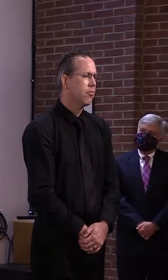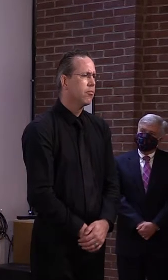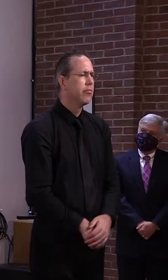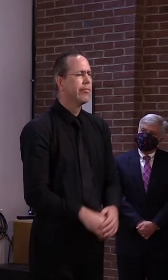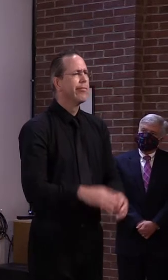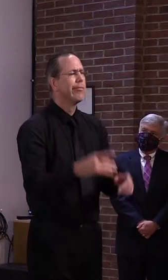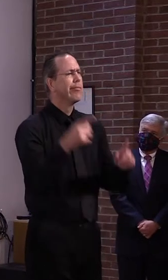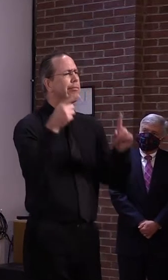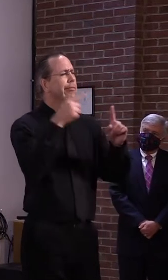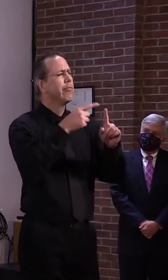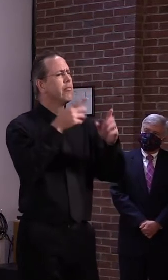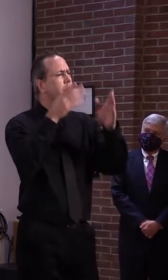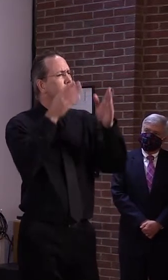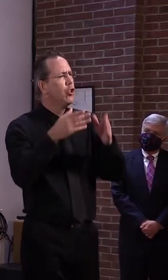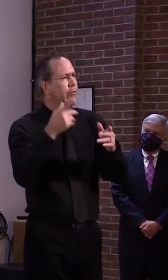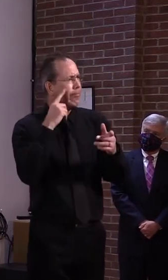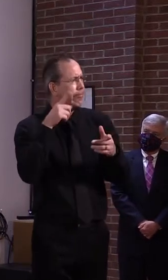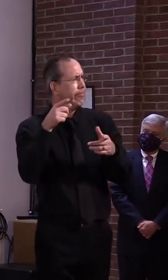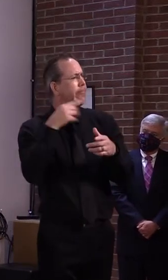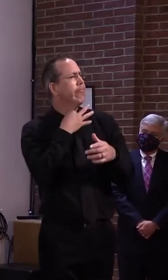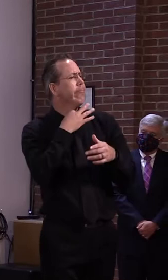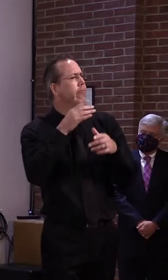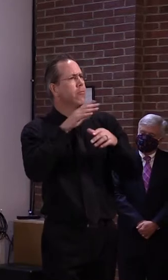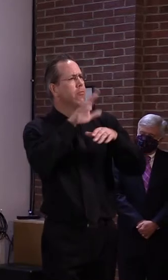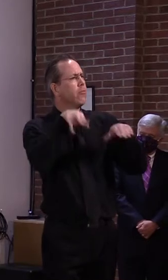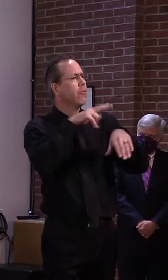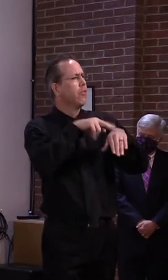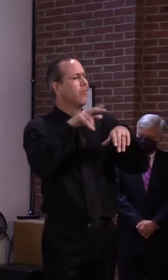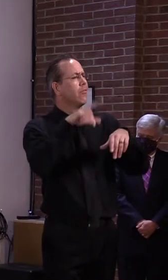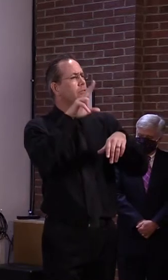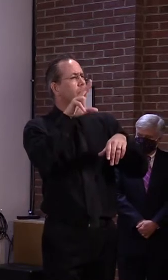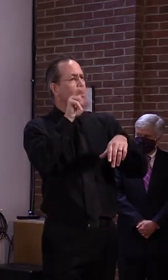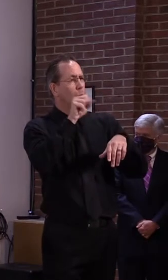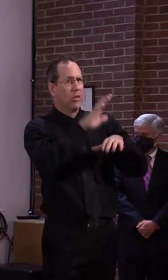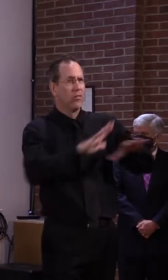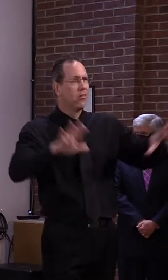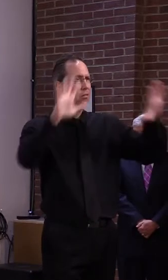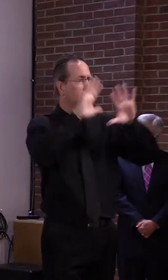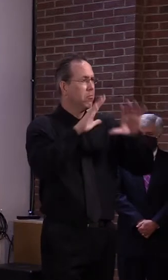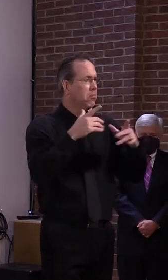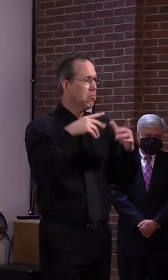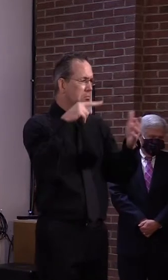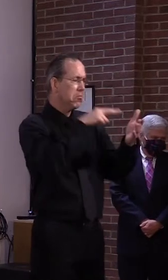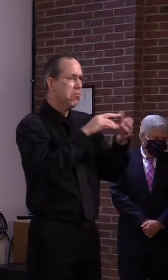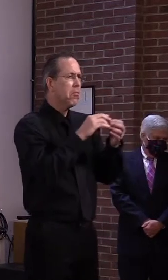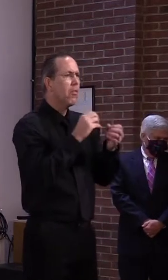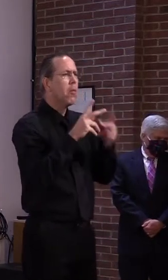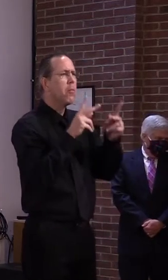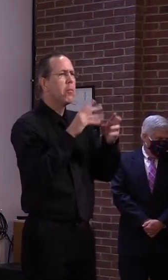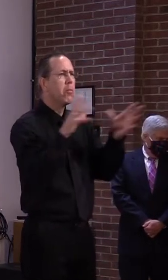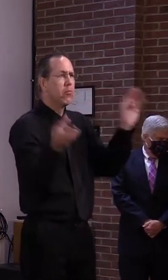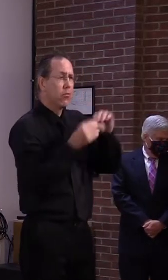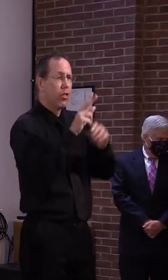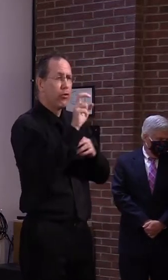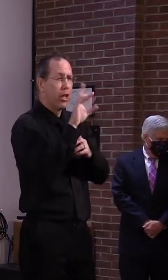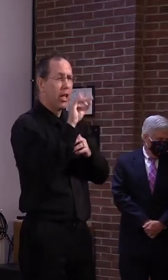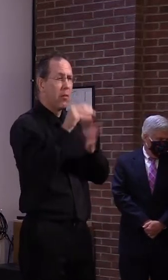hypertension, diabetes, vascular problems, dementia, you know, and whatnot.